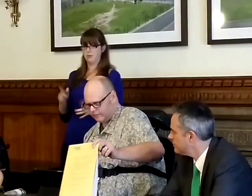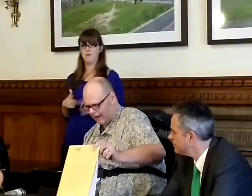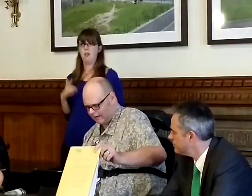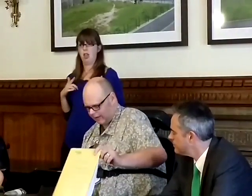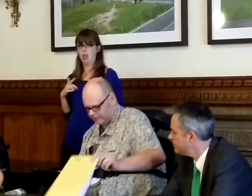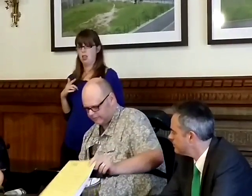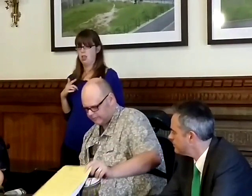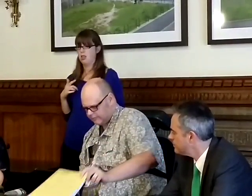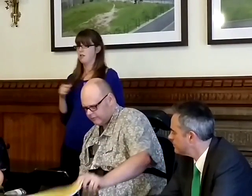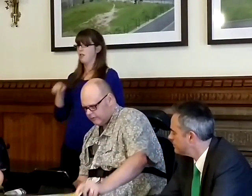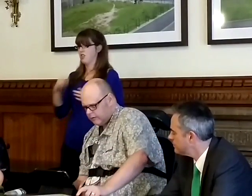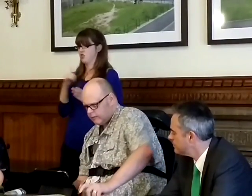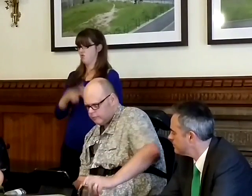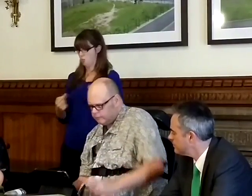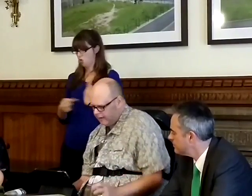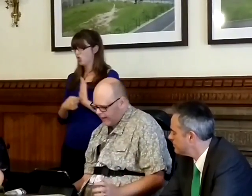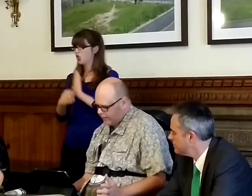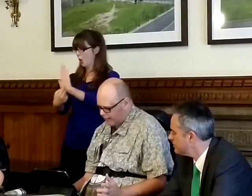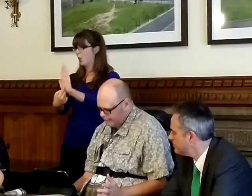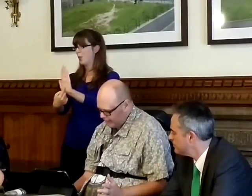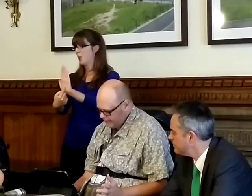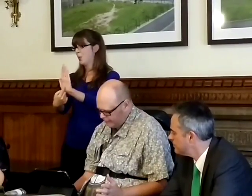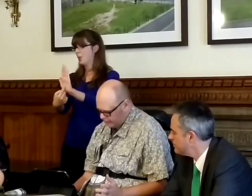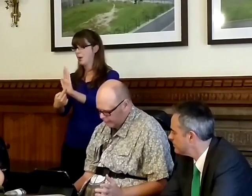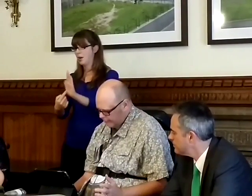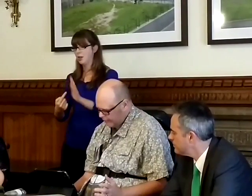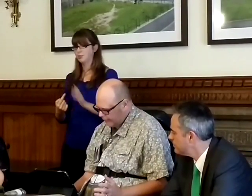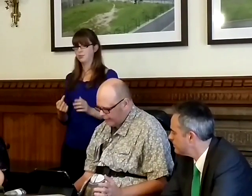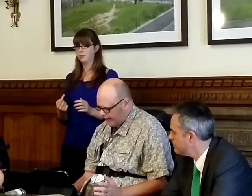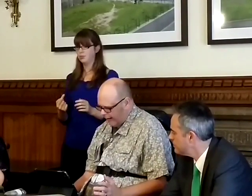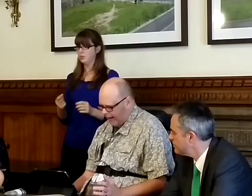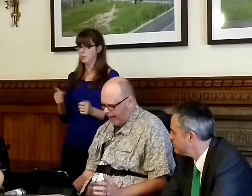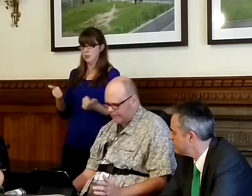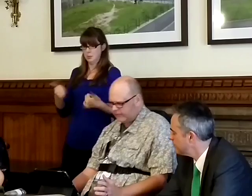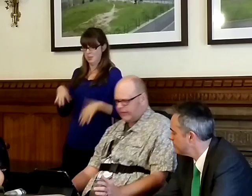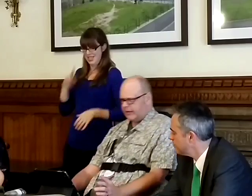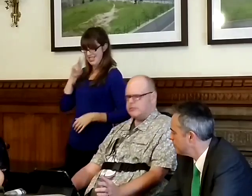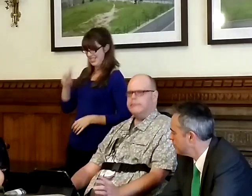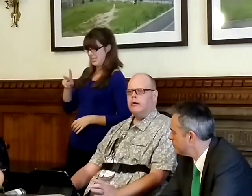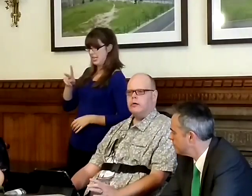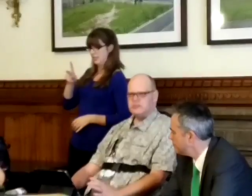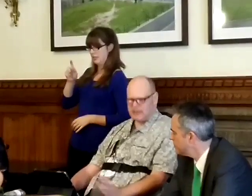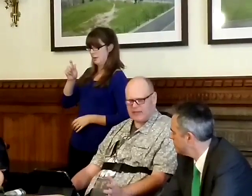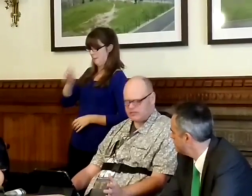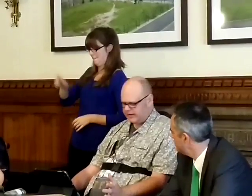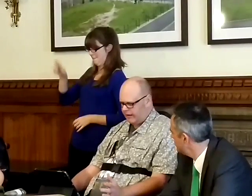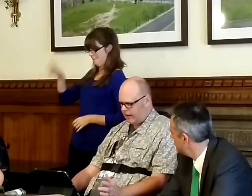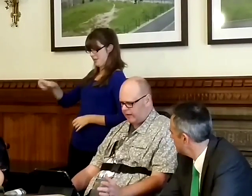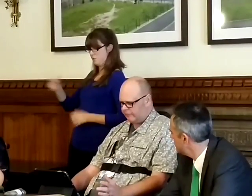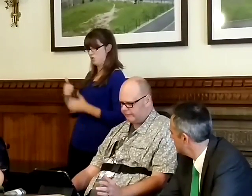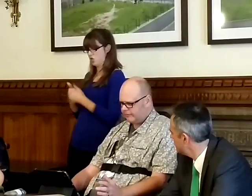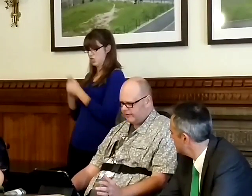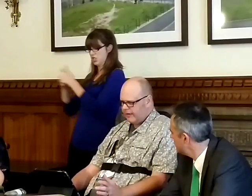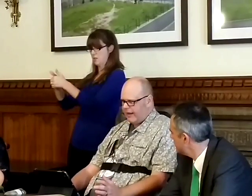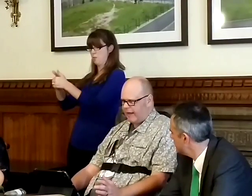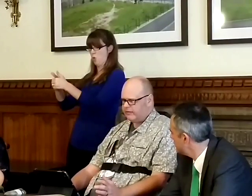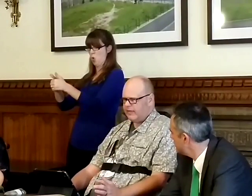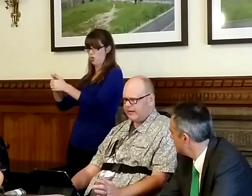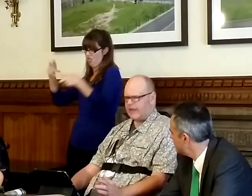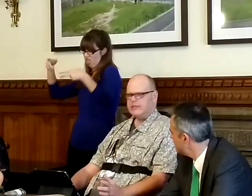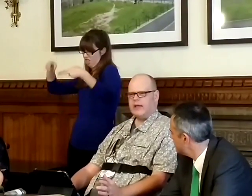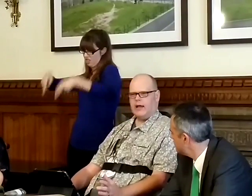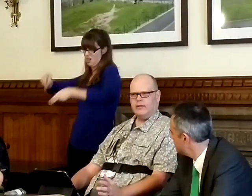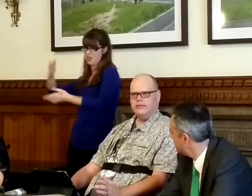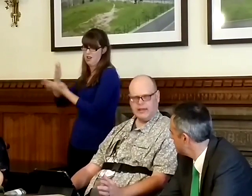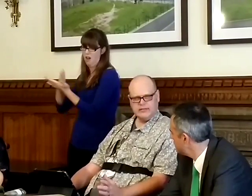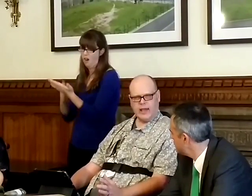this report highlights, we hear about people having their support slashed in half,